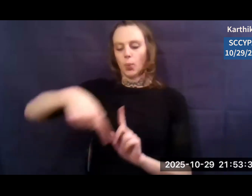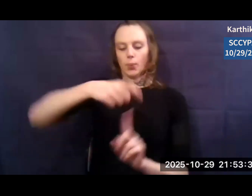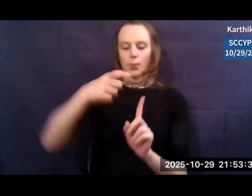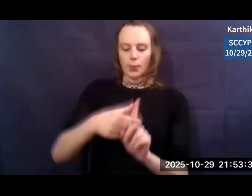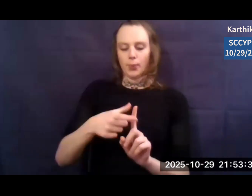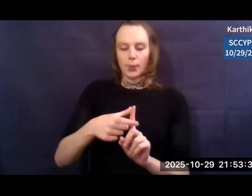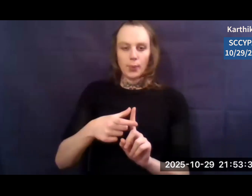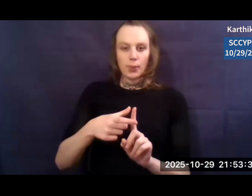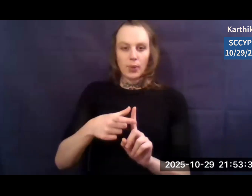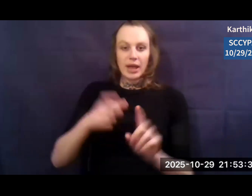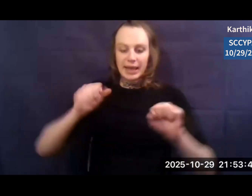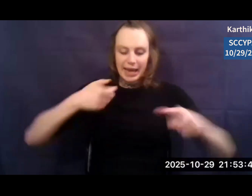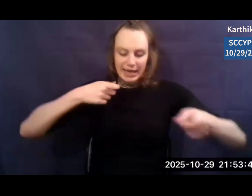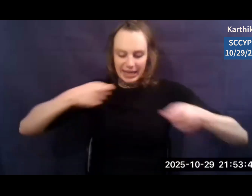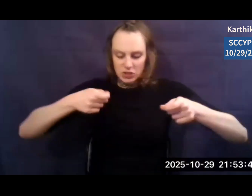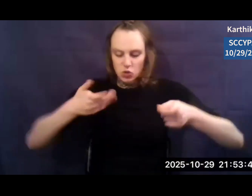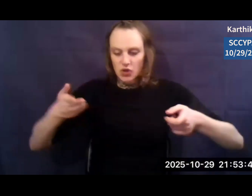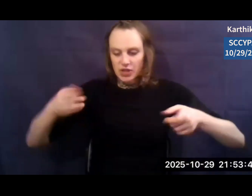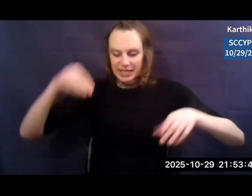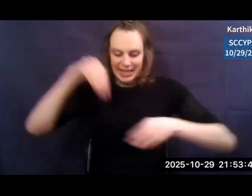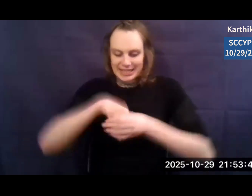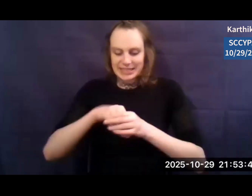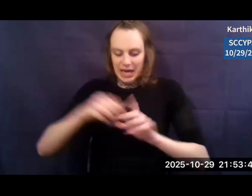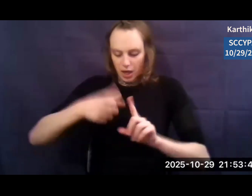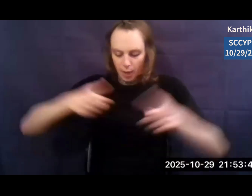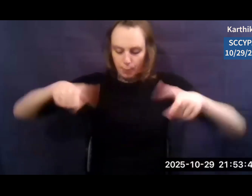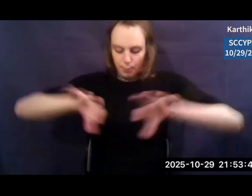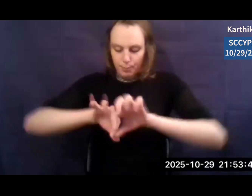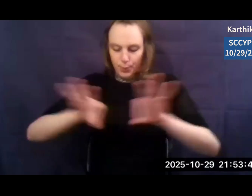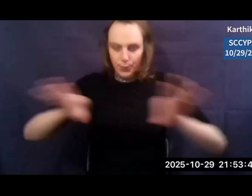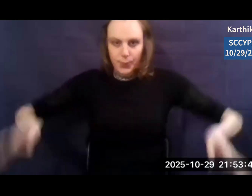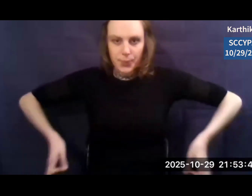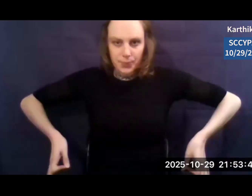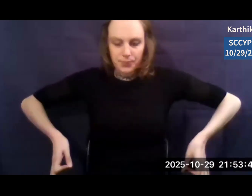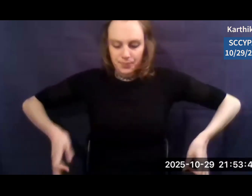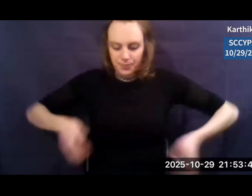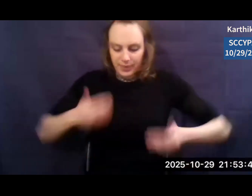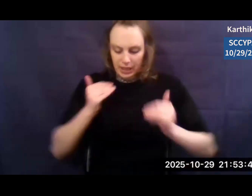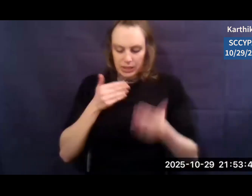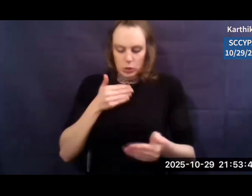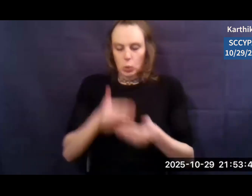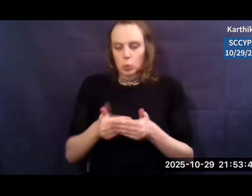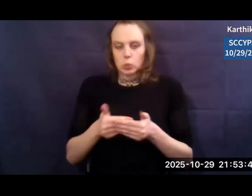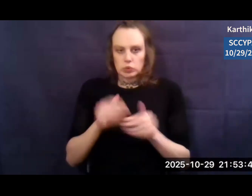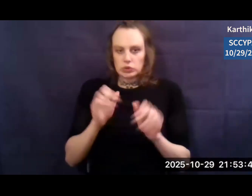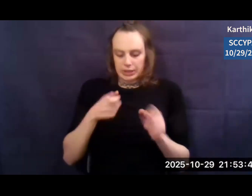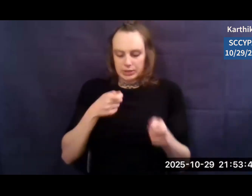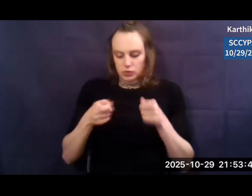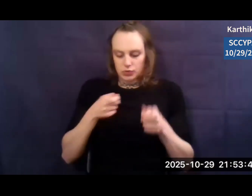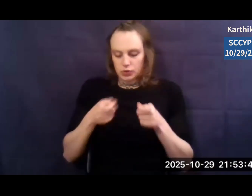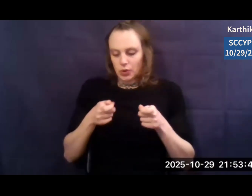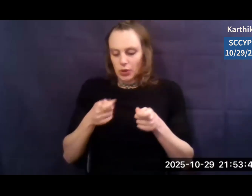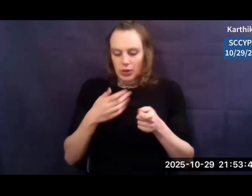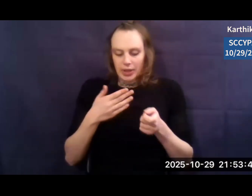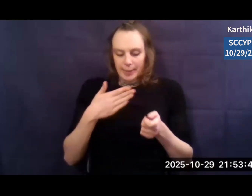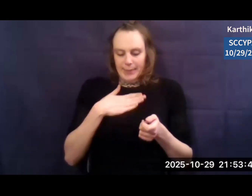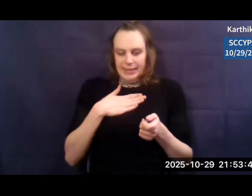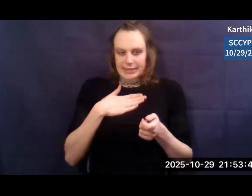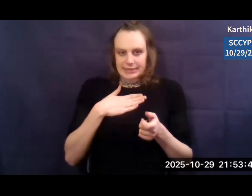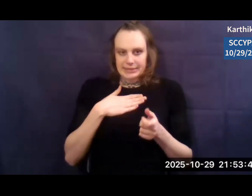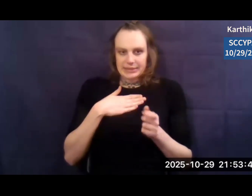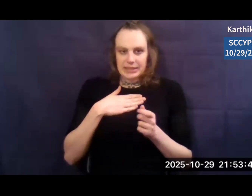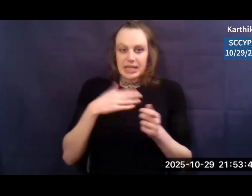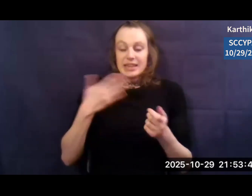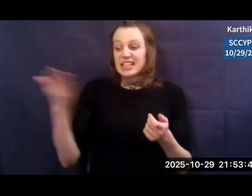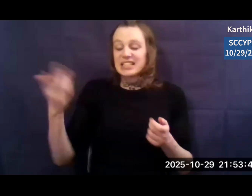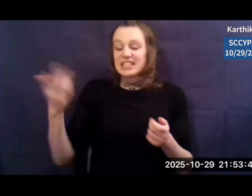over today. Like all these like person, places, things, and situations that are happening around me. Those are things that